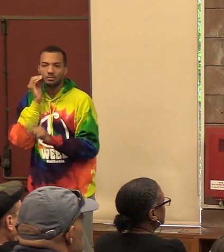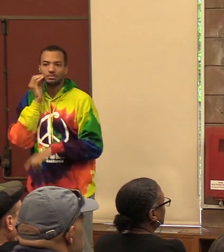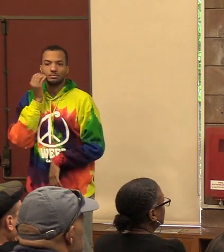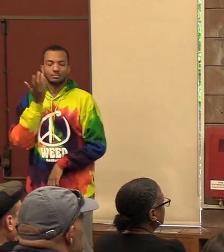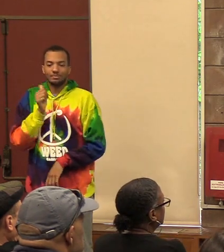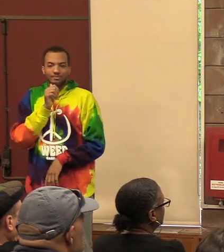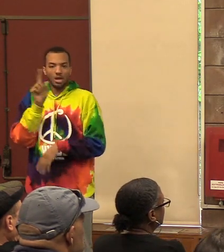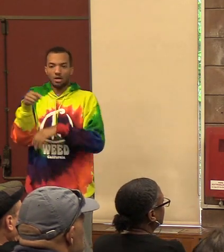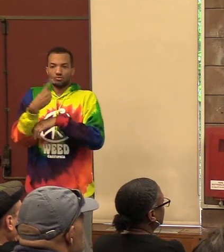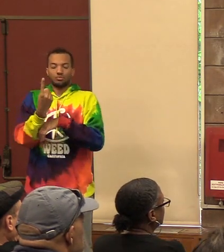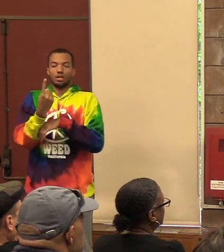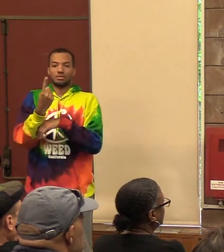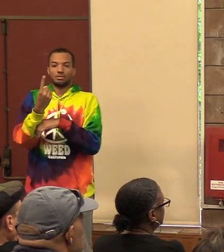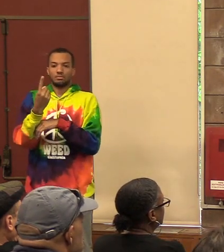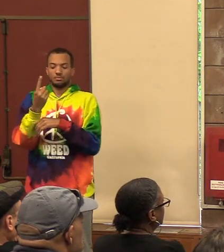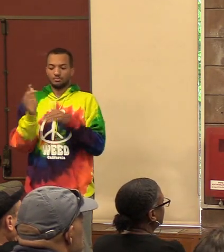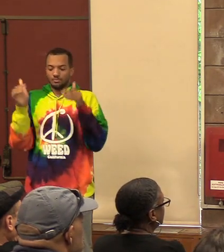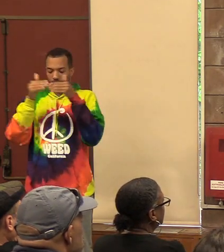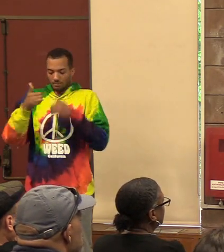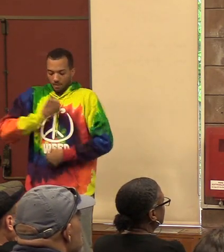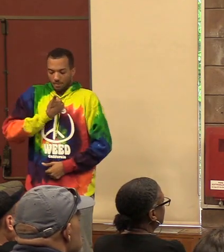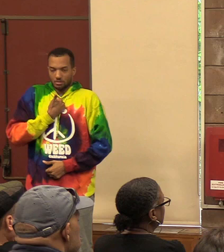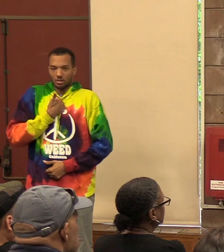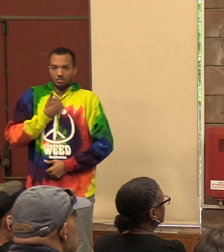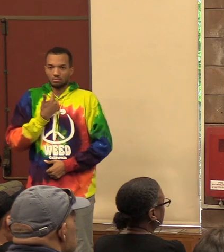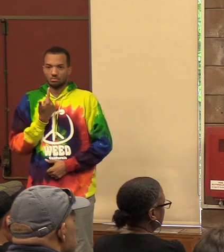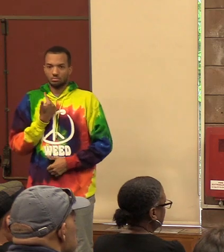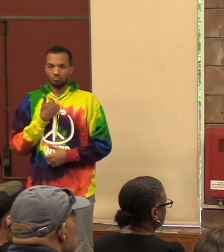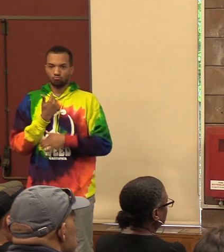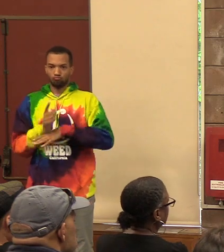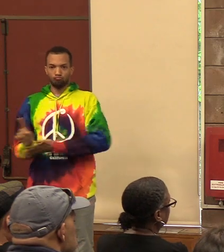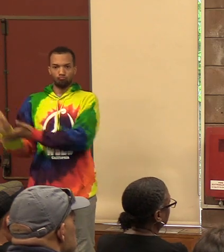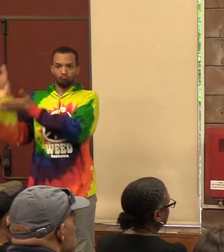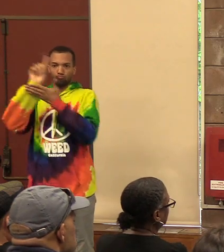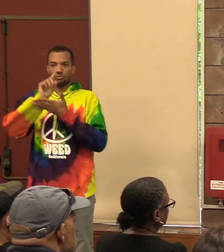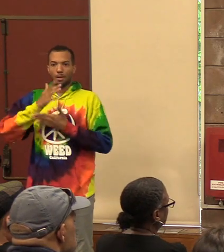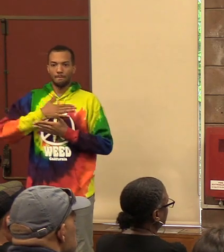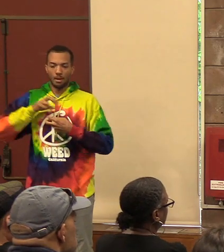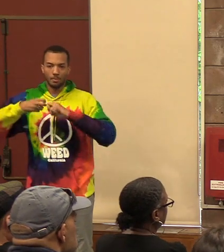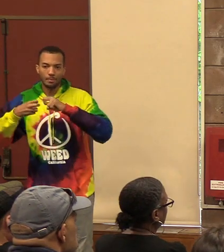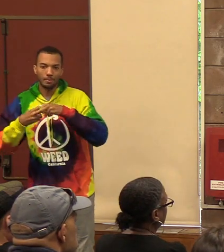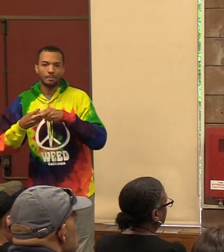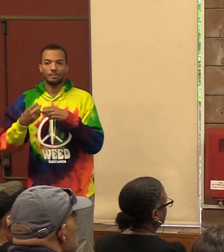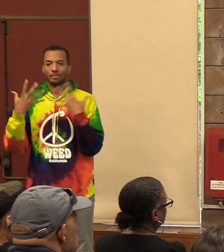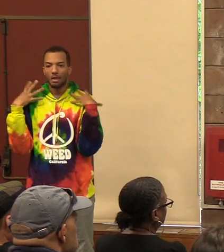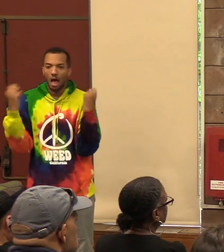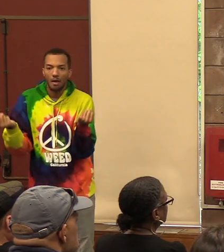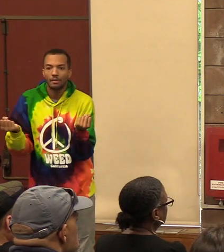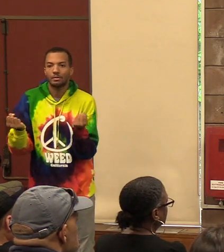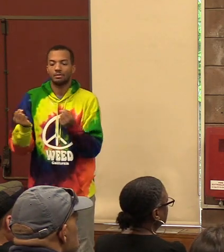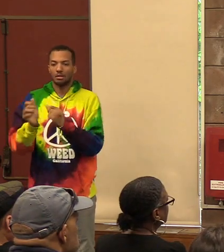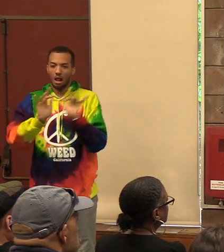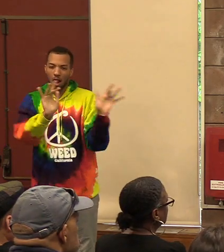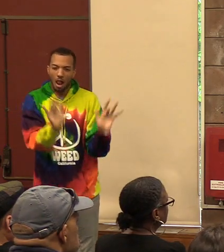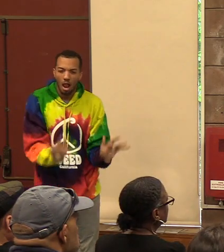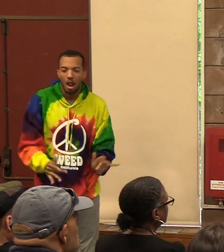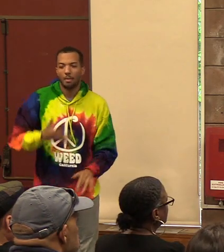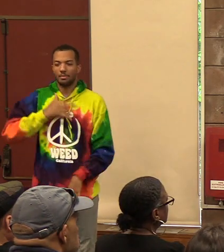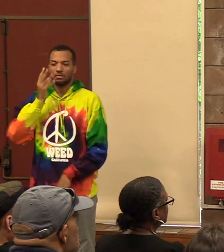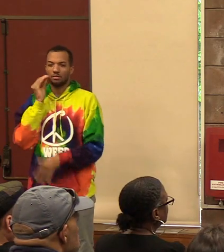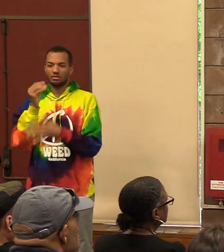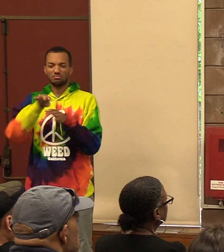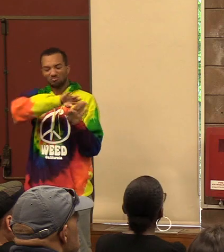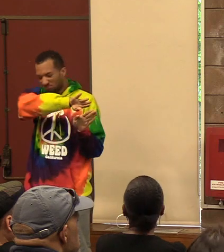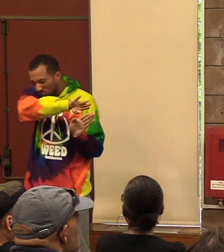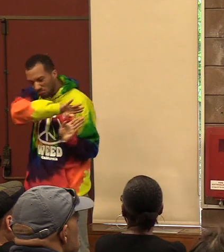not just about me and the eczema that I suffered with, or the asthma, or the molestation, or any of that